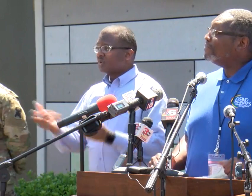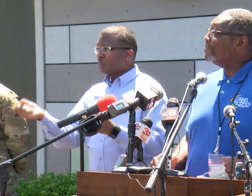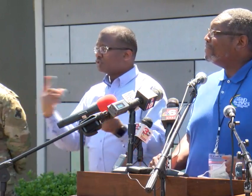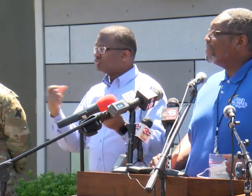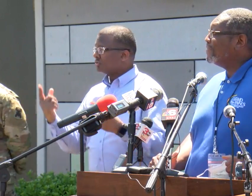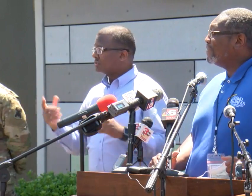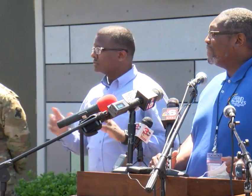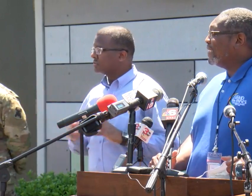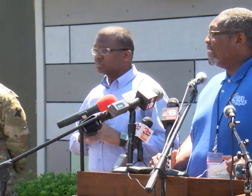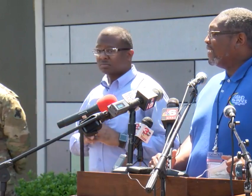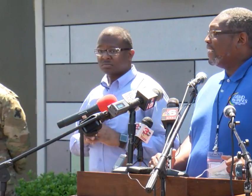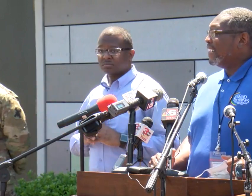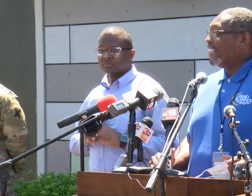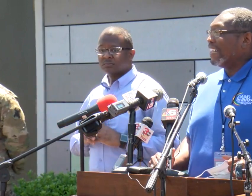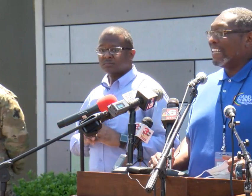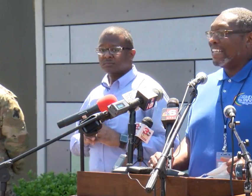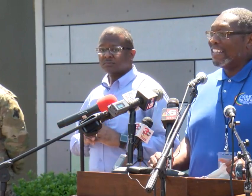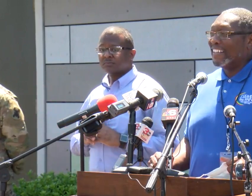Questions?